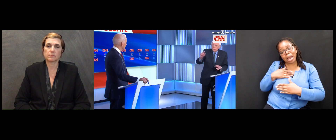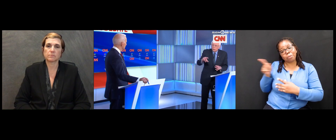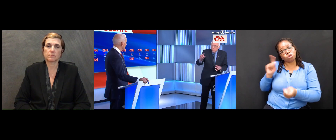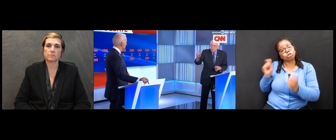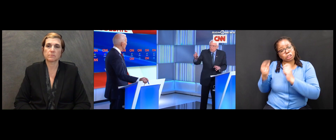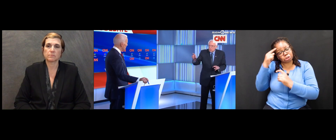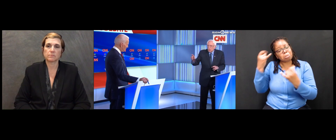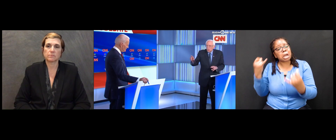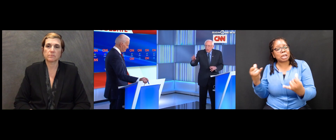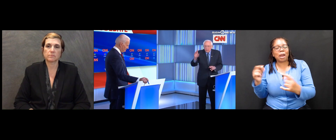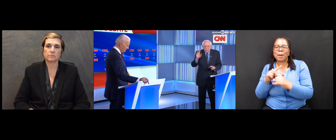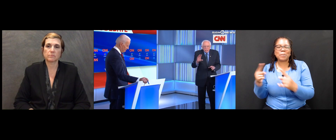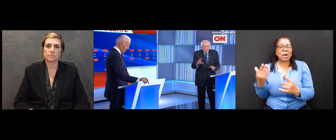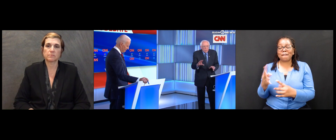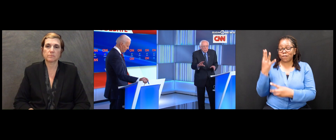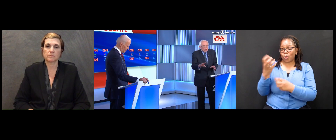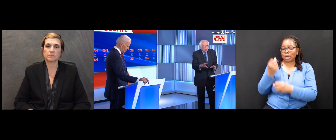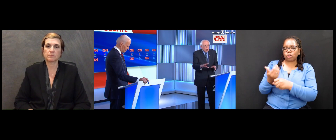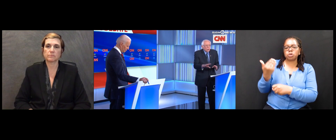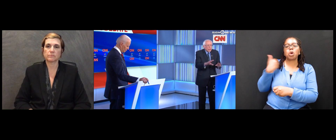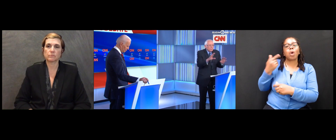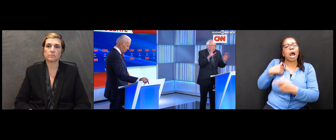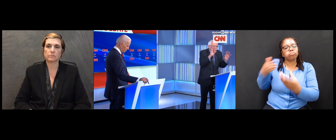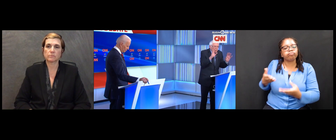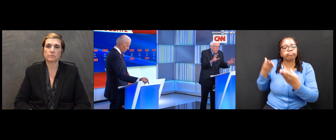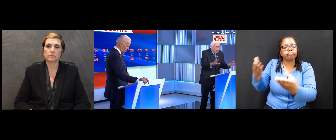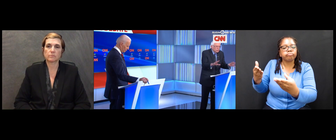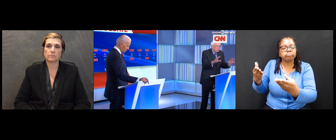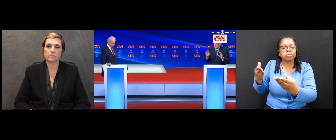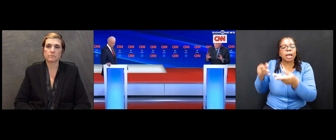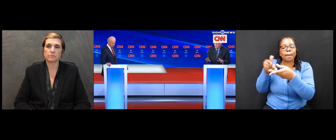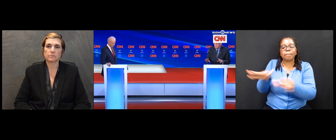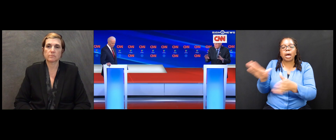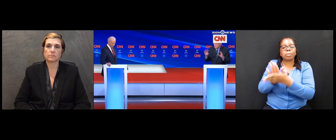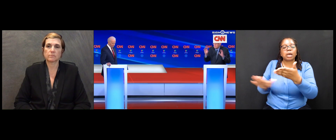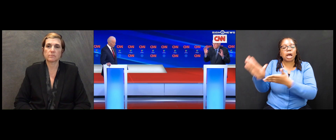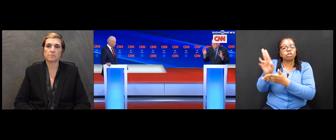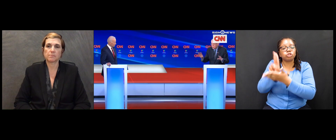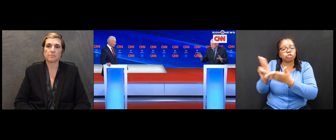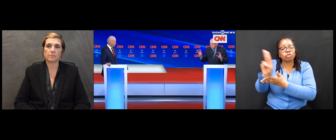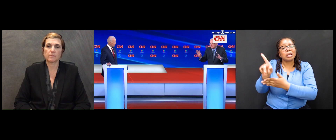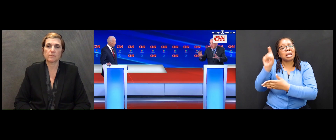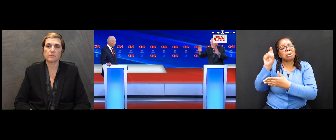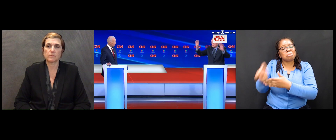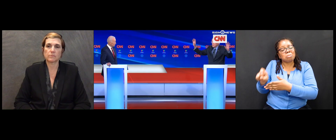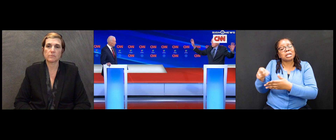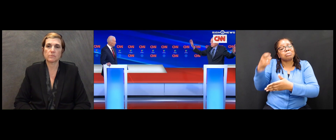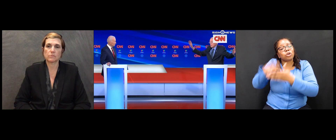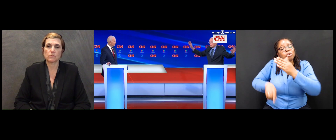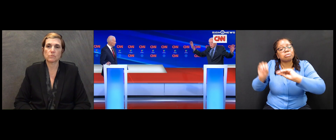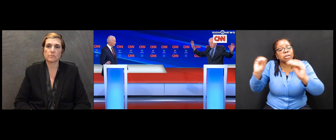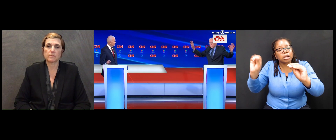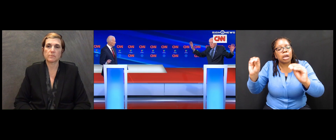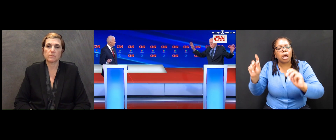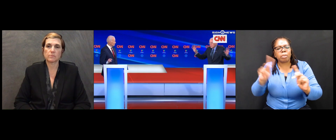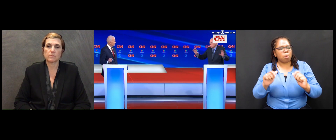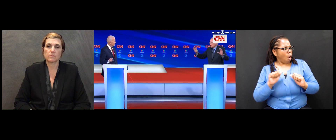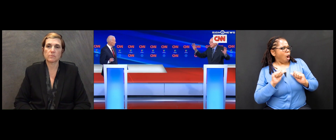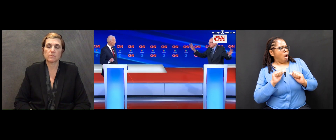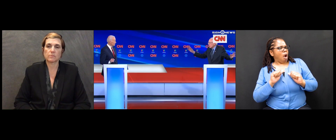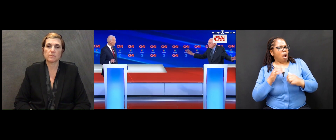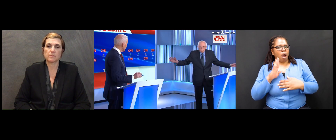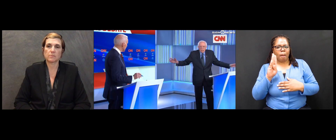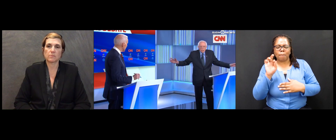now. 4 years ago when I said that public colleges and universities should be tuition-free, people were saying, Bernie,